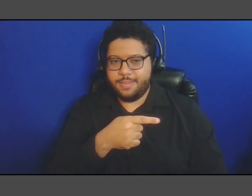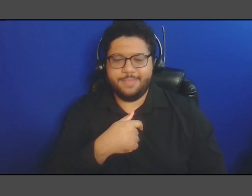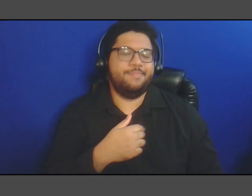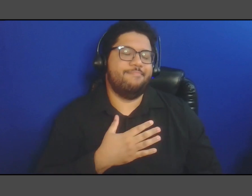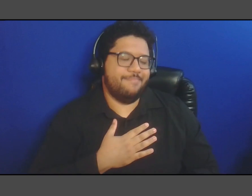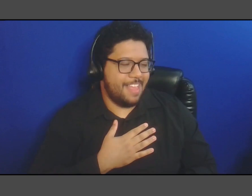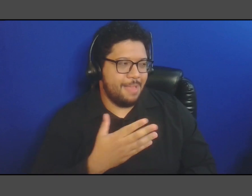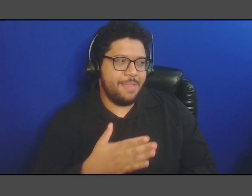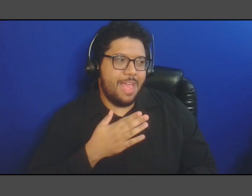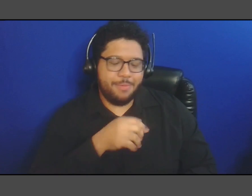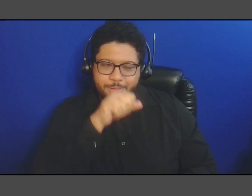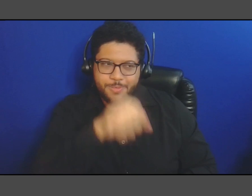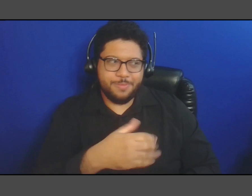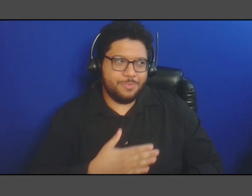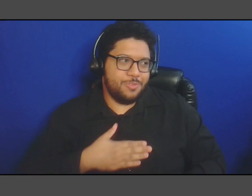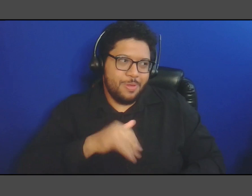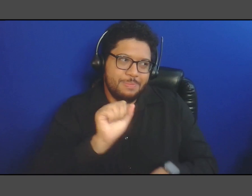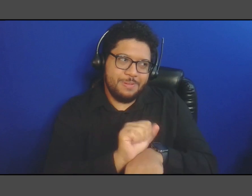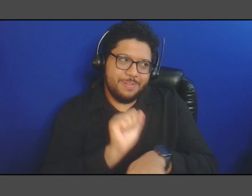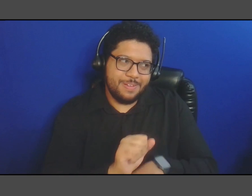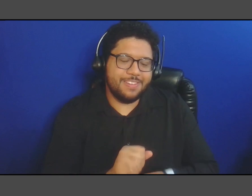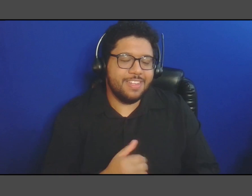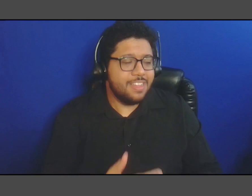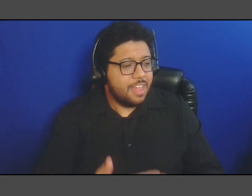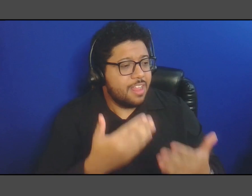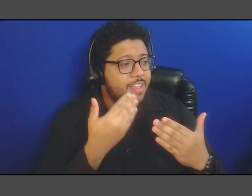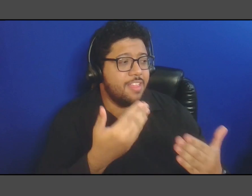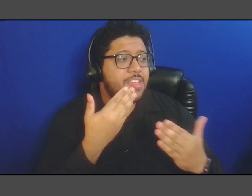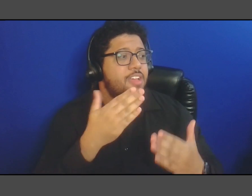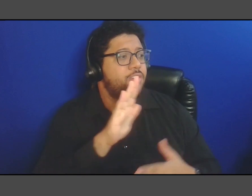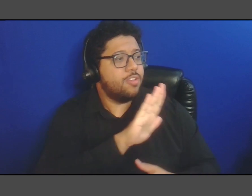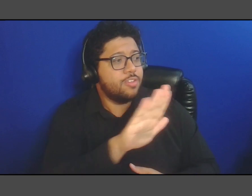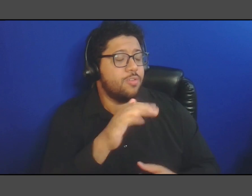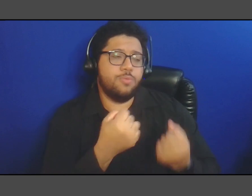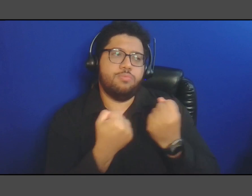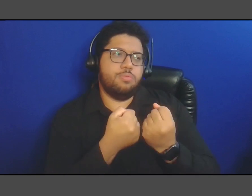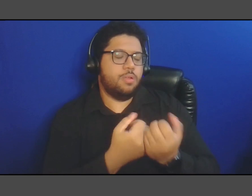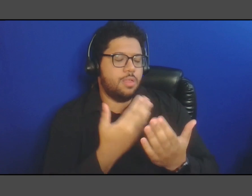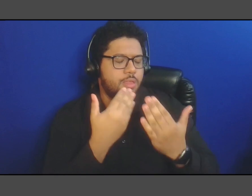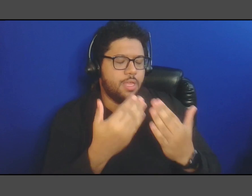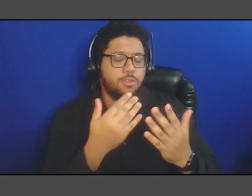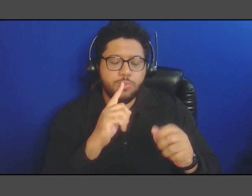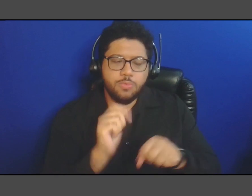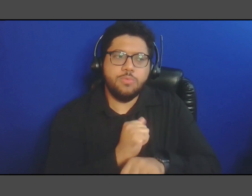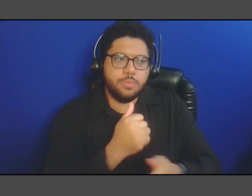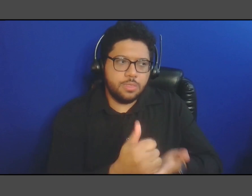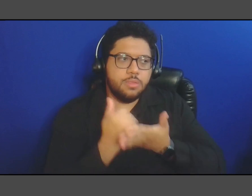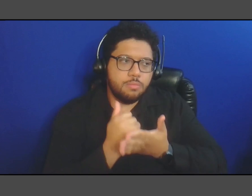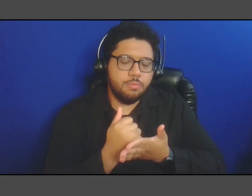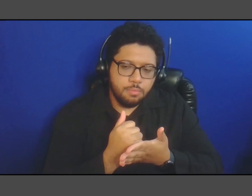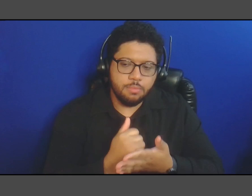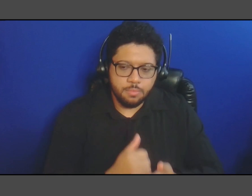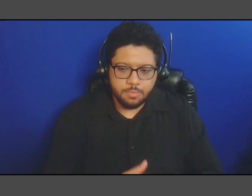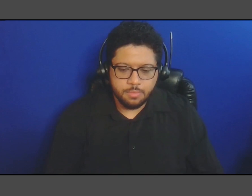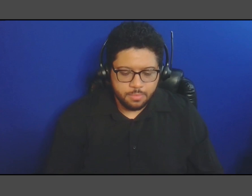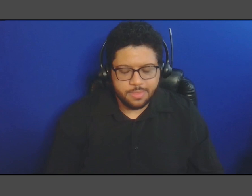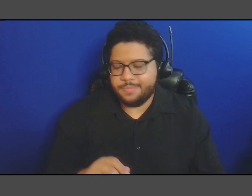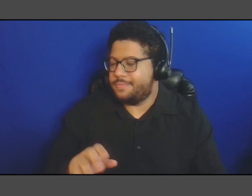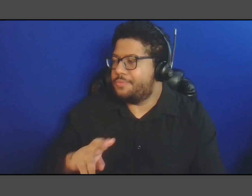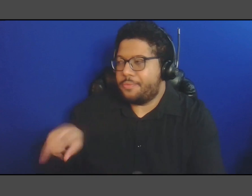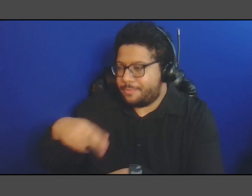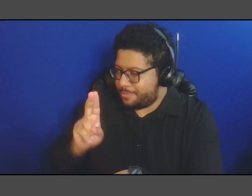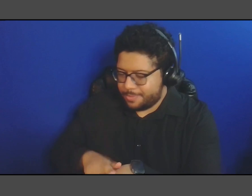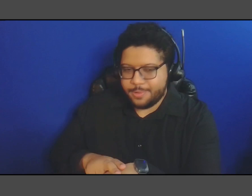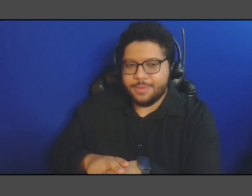doing. Thank you for all of your support. It's really helped us. Of course, of course. I think also, I'm